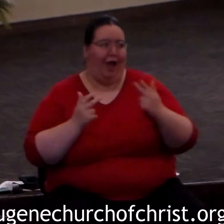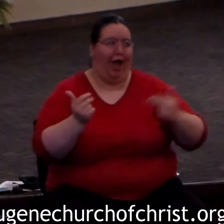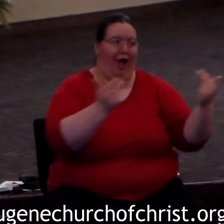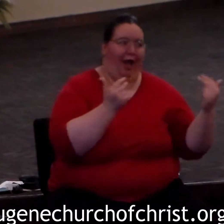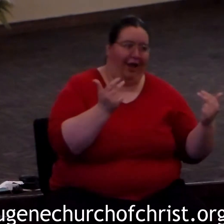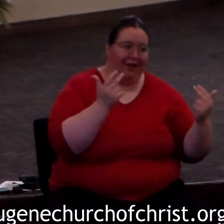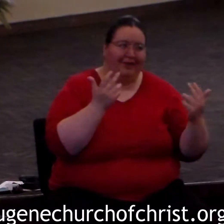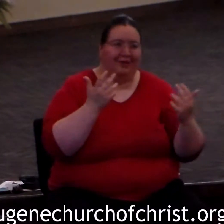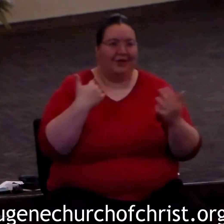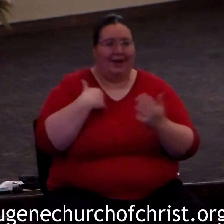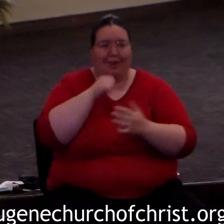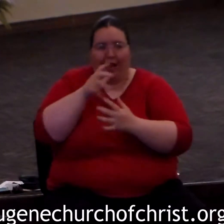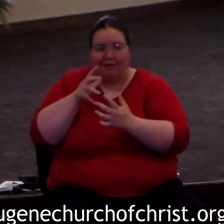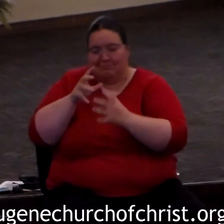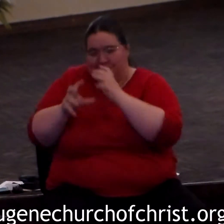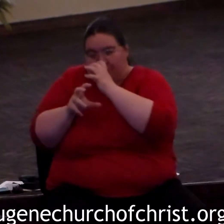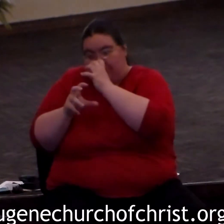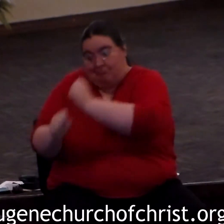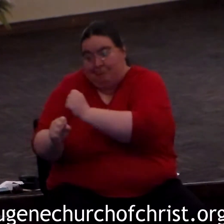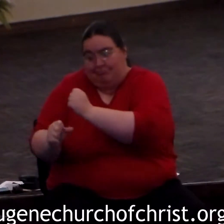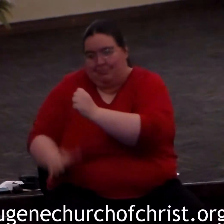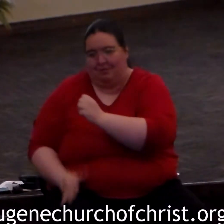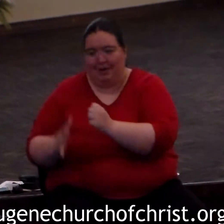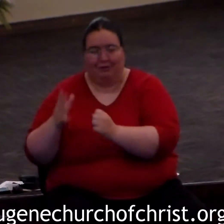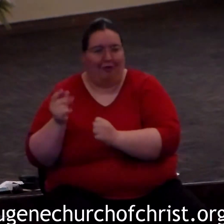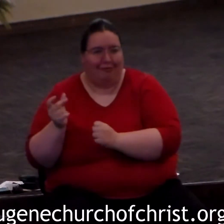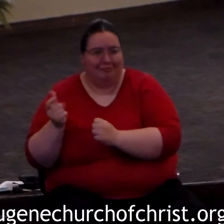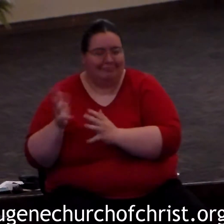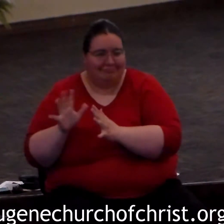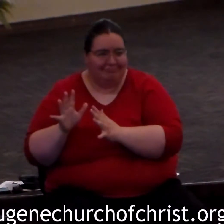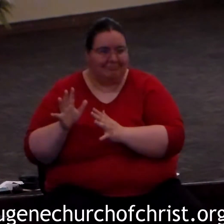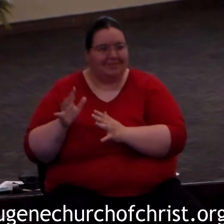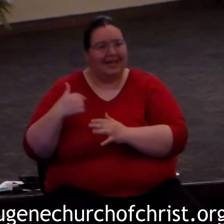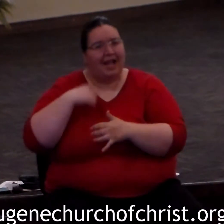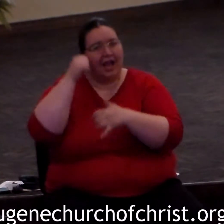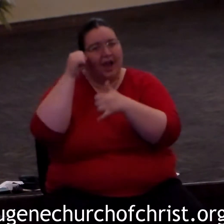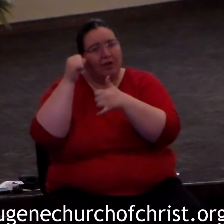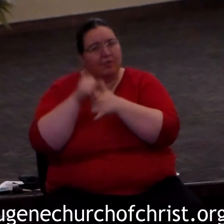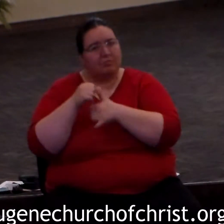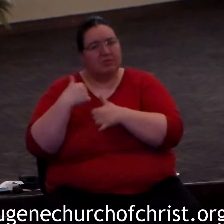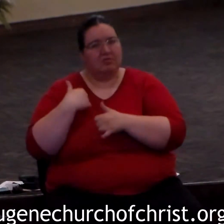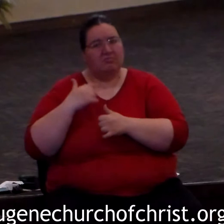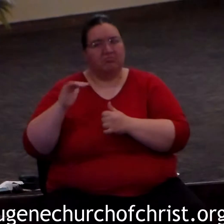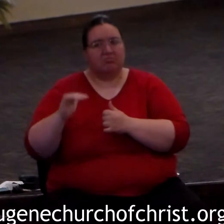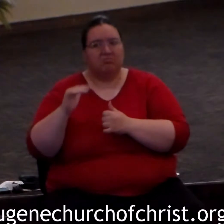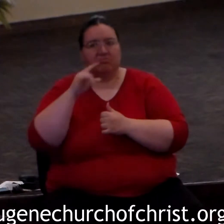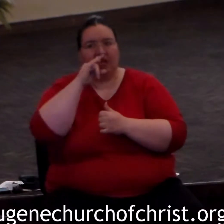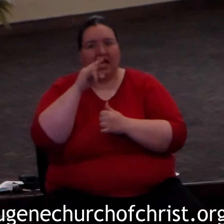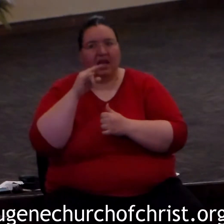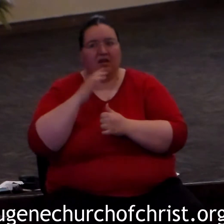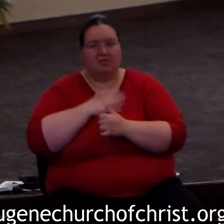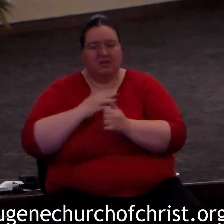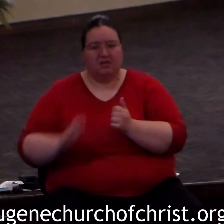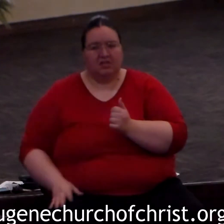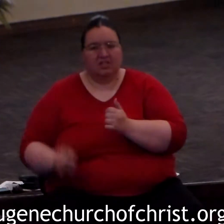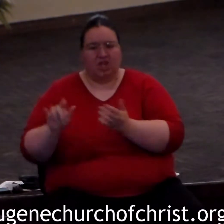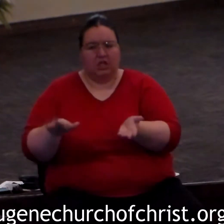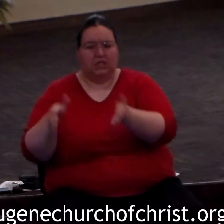in my dog. I can remember one of our dogs passing away when I was a kid. I was sad about it, but if you got me about a